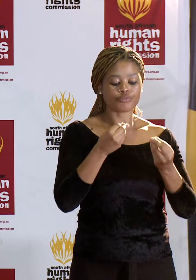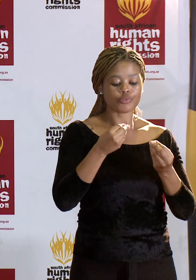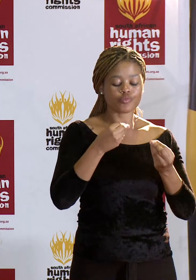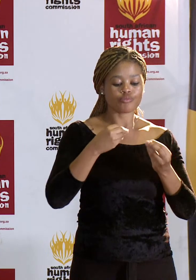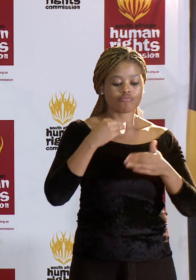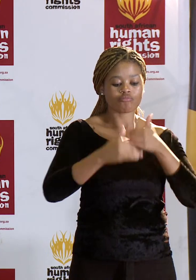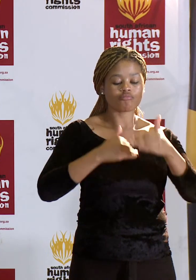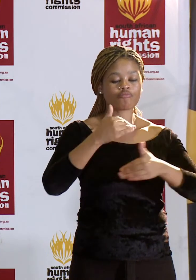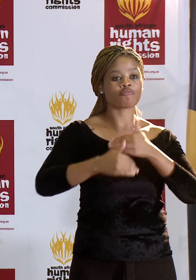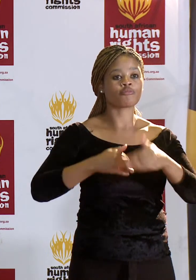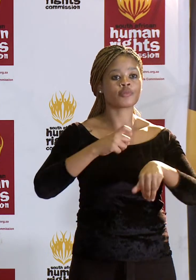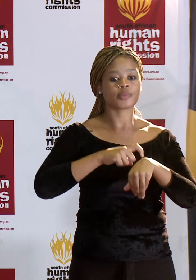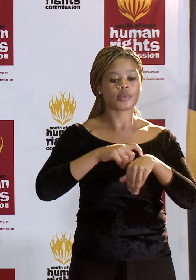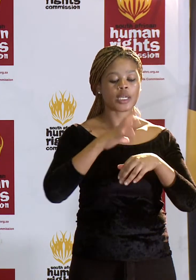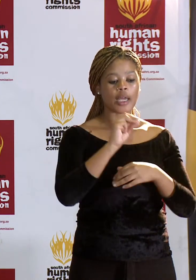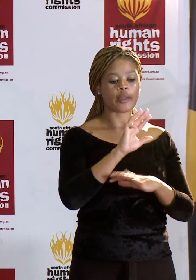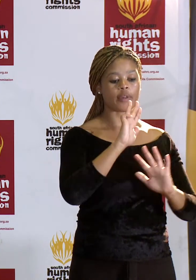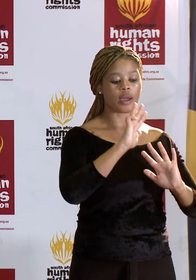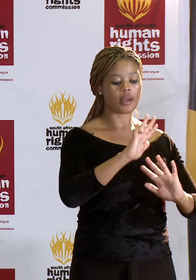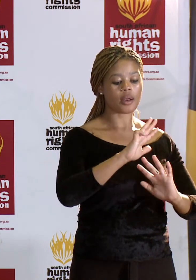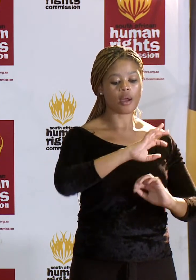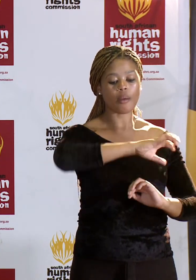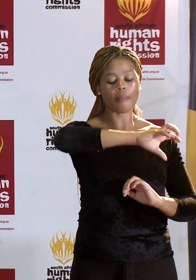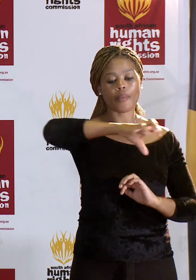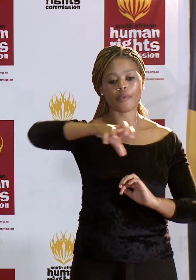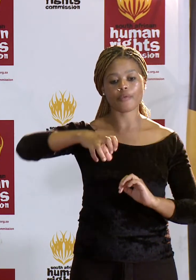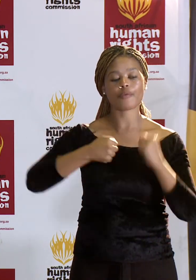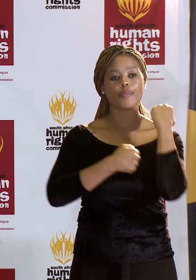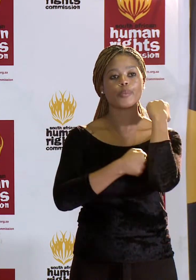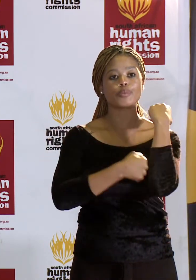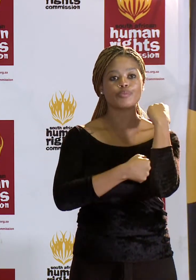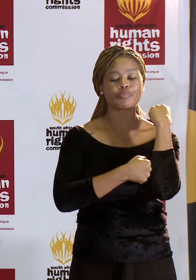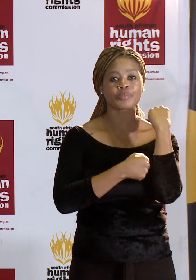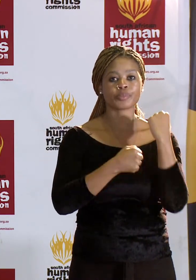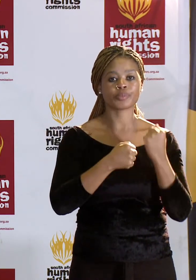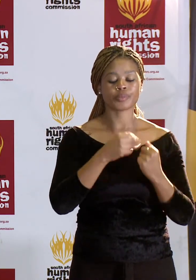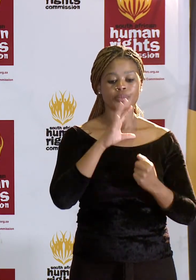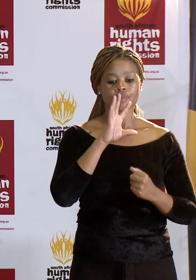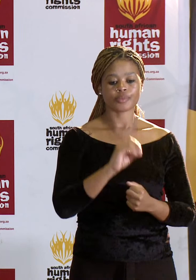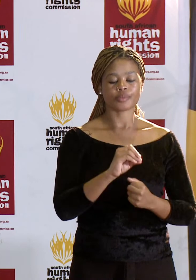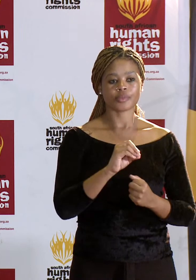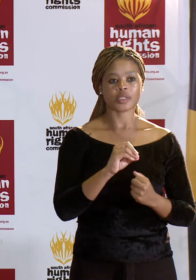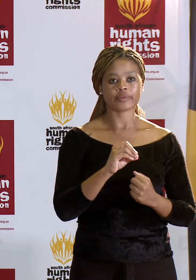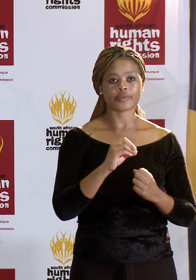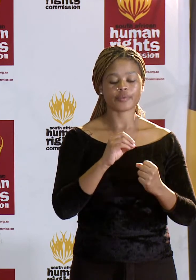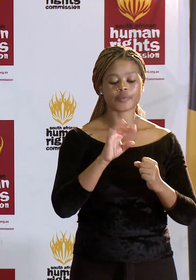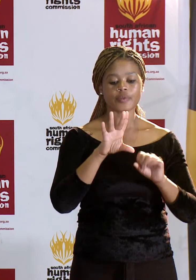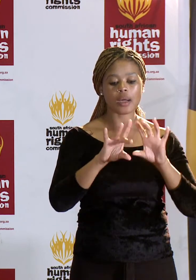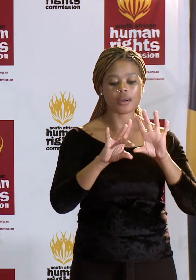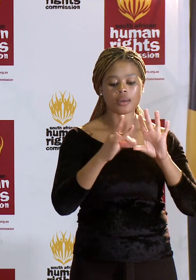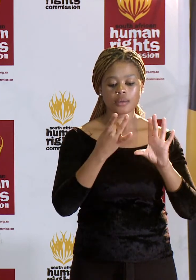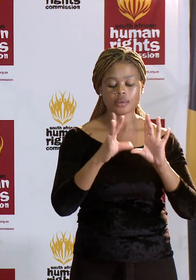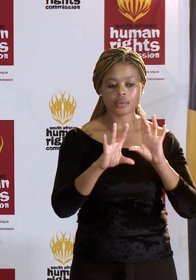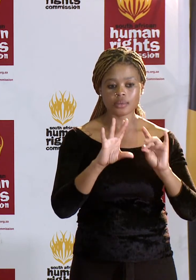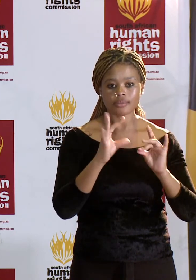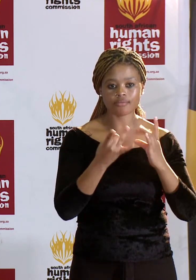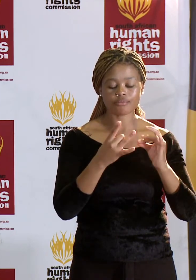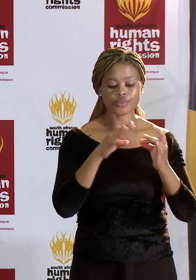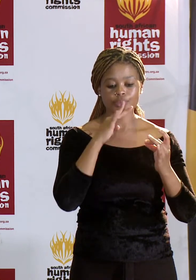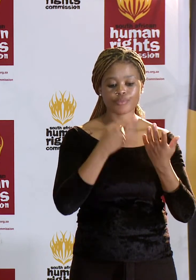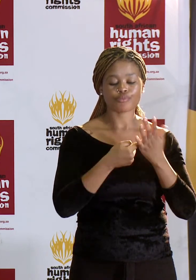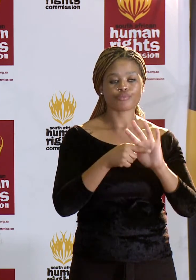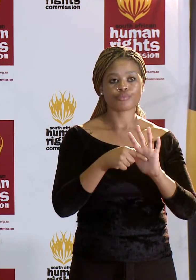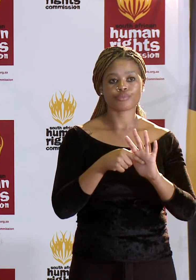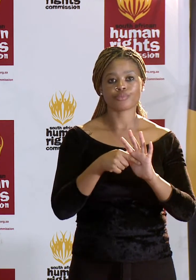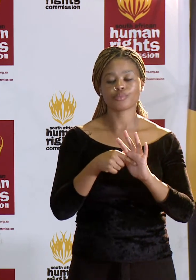time across 9 provincial offices. The trends analysis has